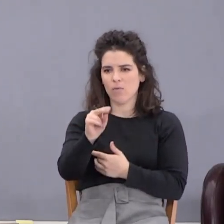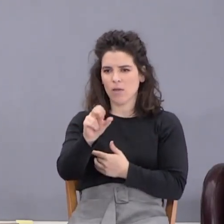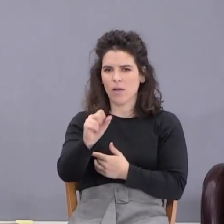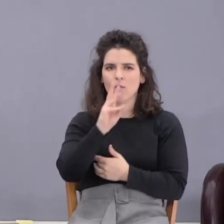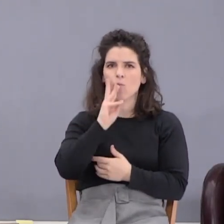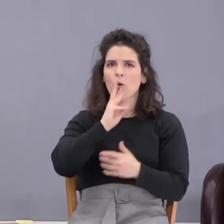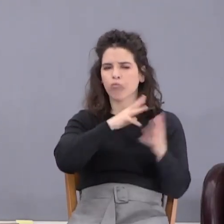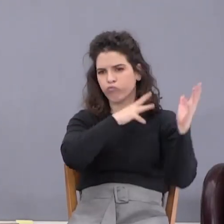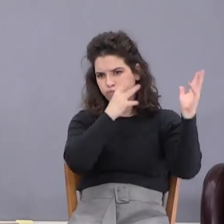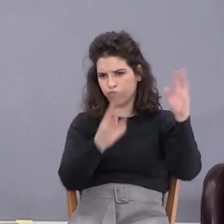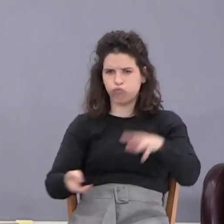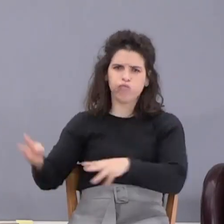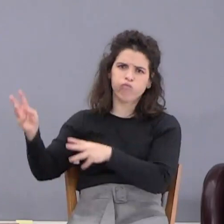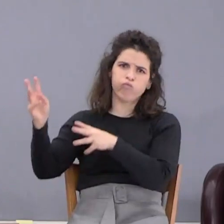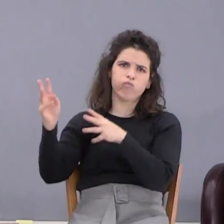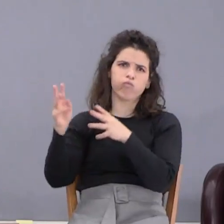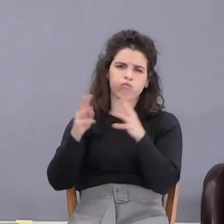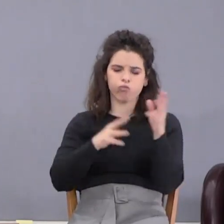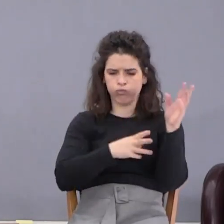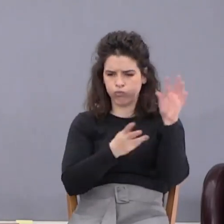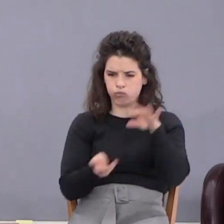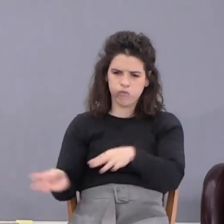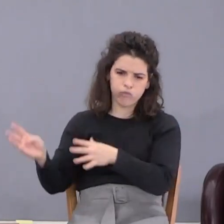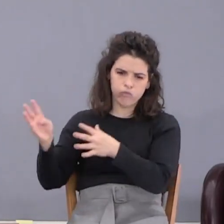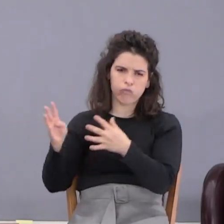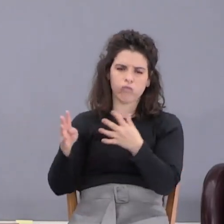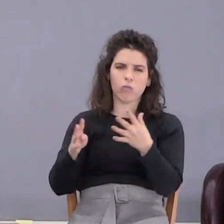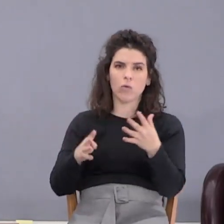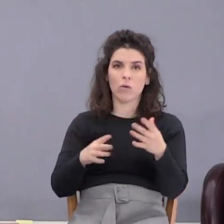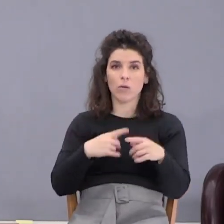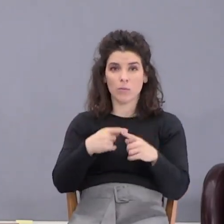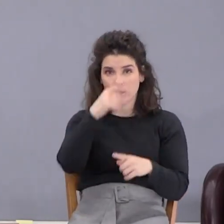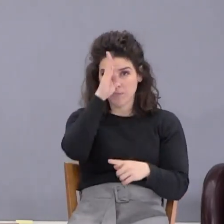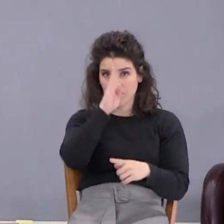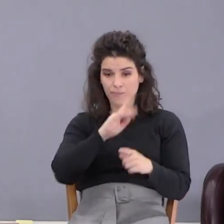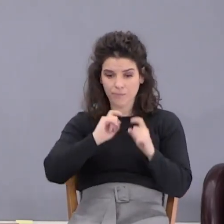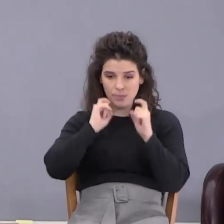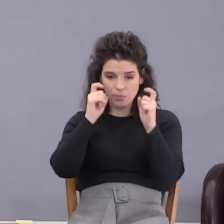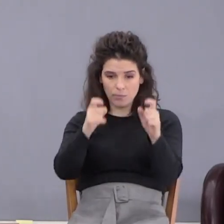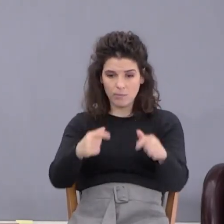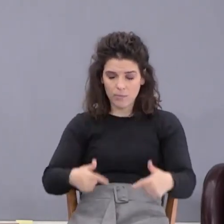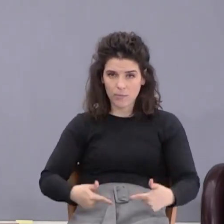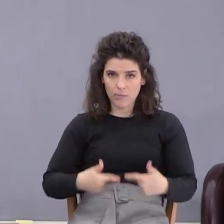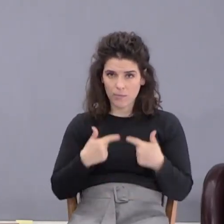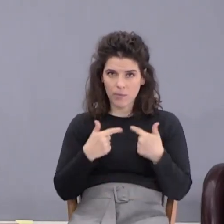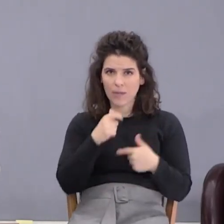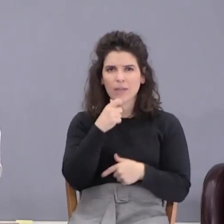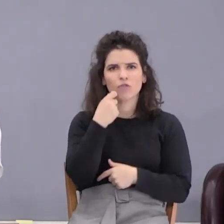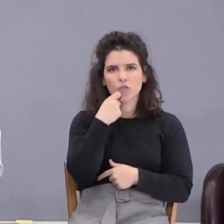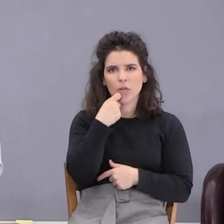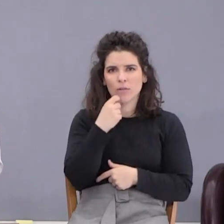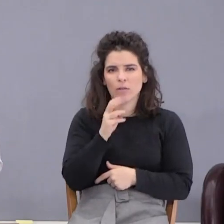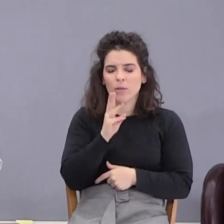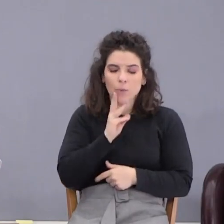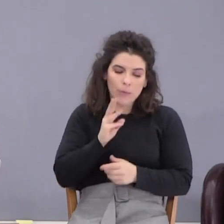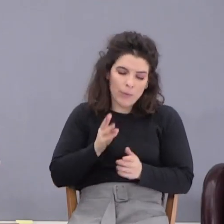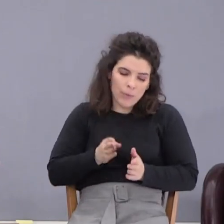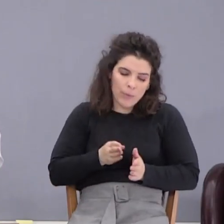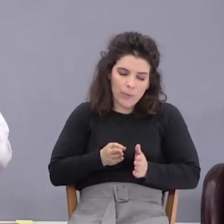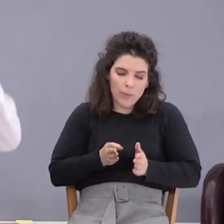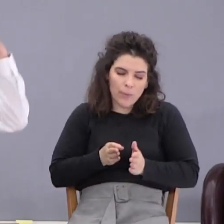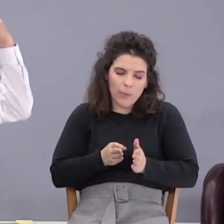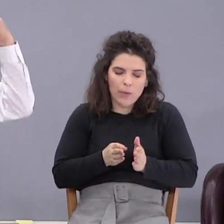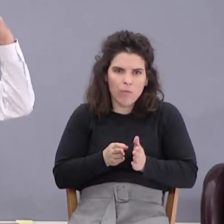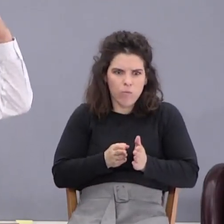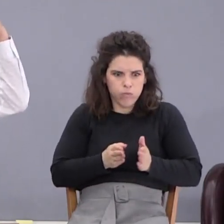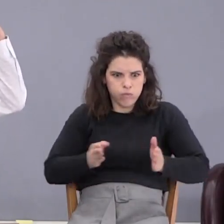and there is this flowing rush. When God gives life, it's not just a drop.